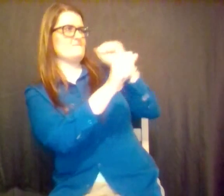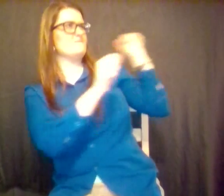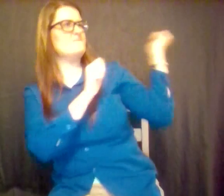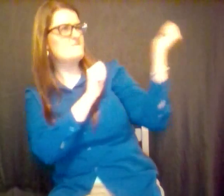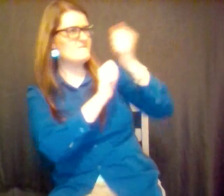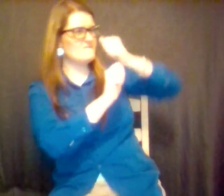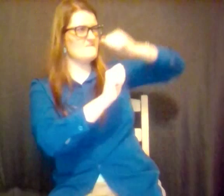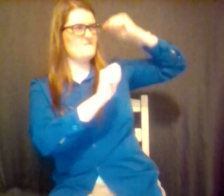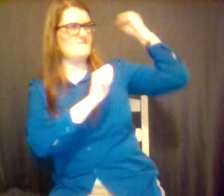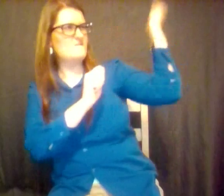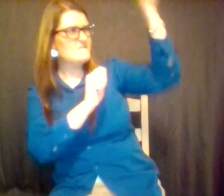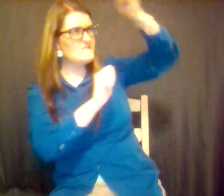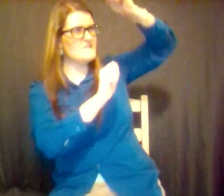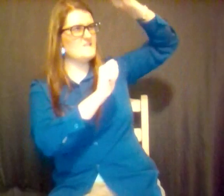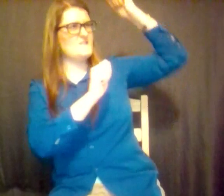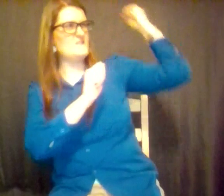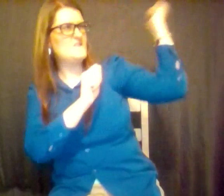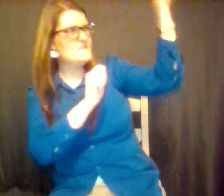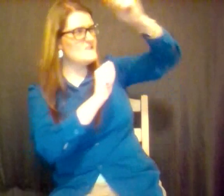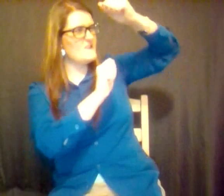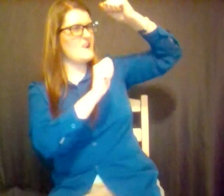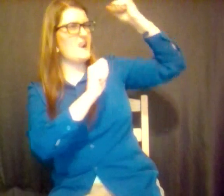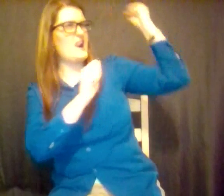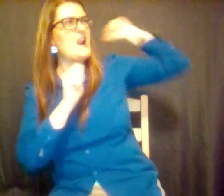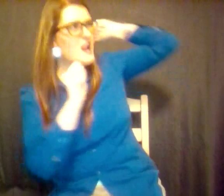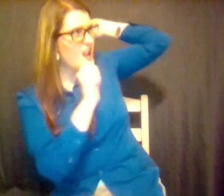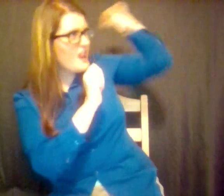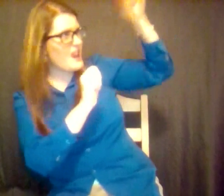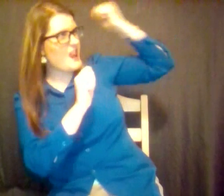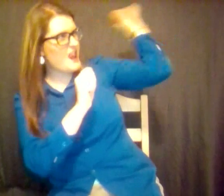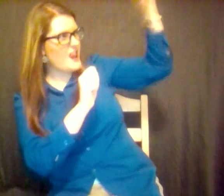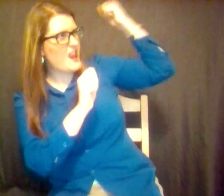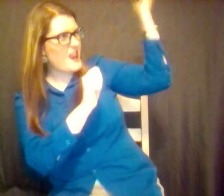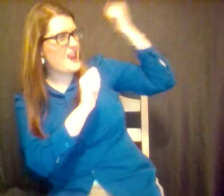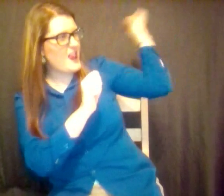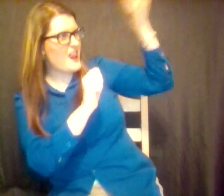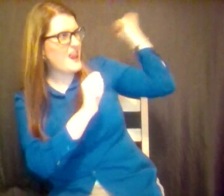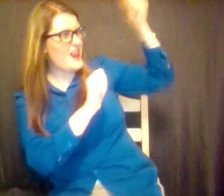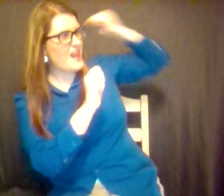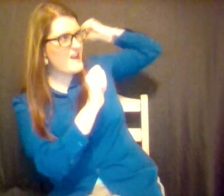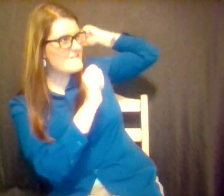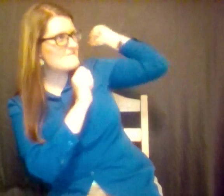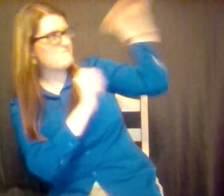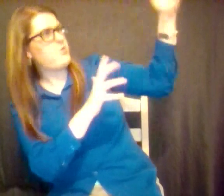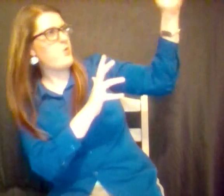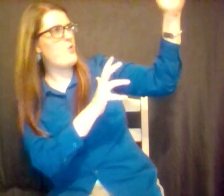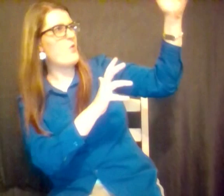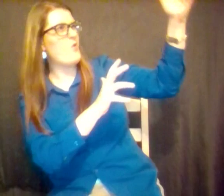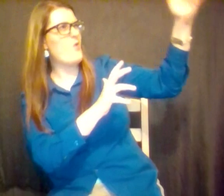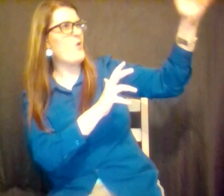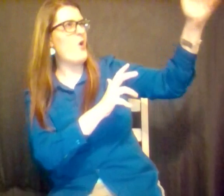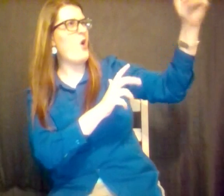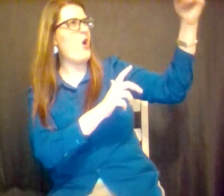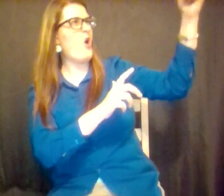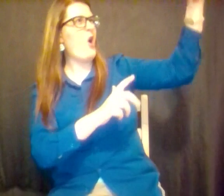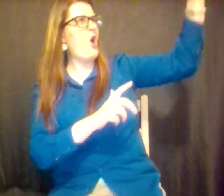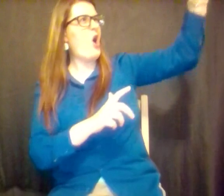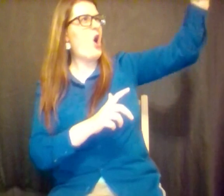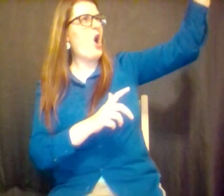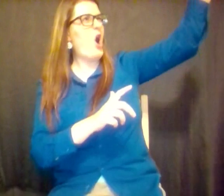his head. 1, 2, 3, 4, 5, 6, 7. The stone whizzed through the air